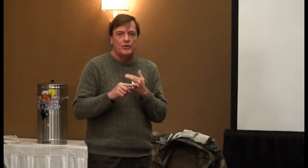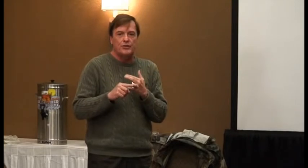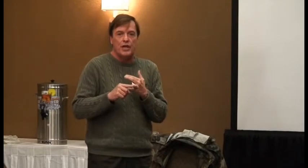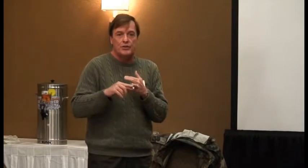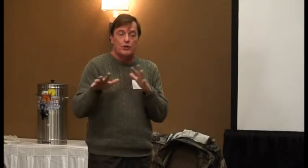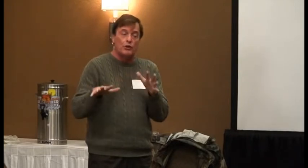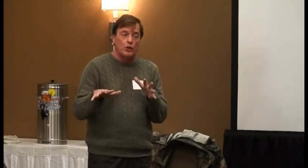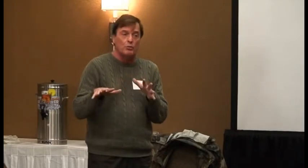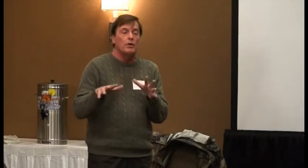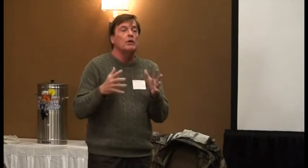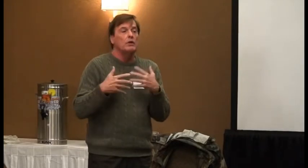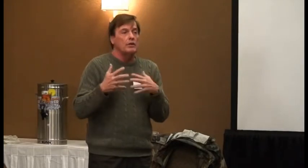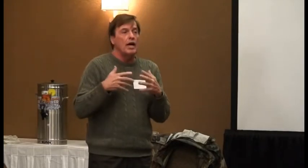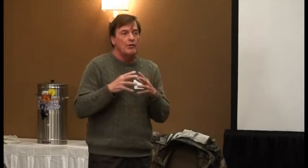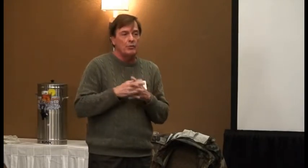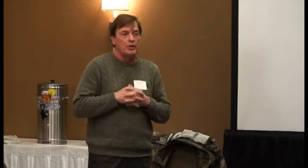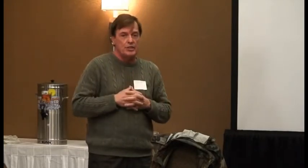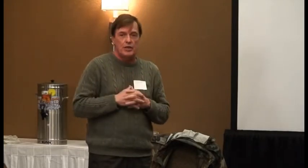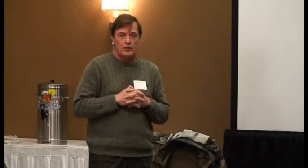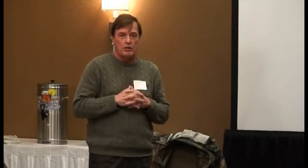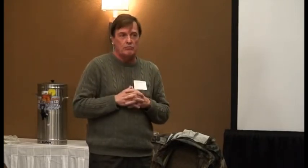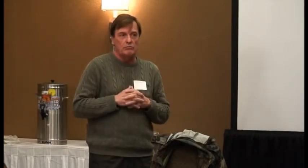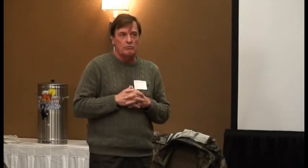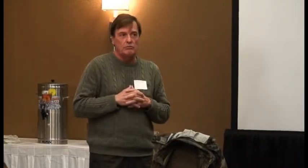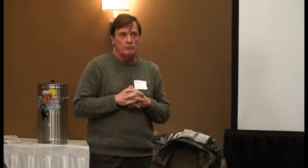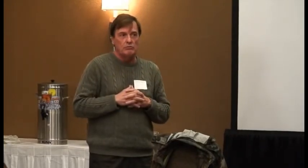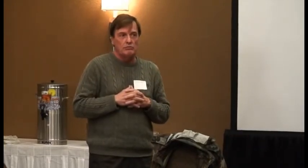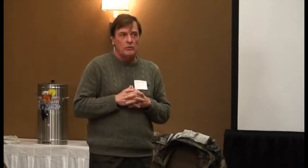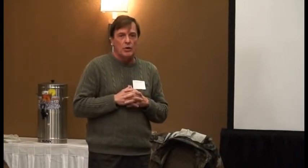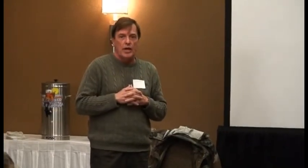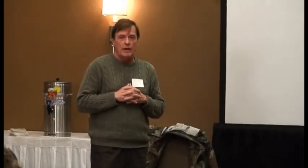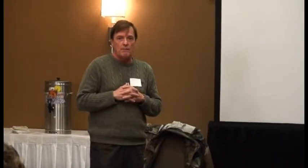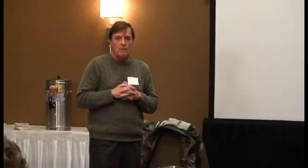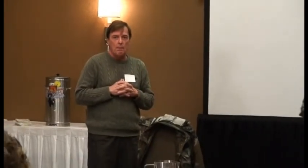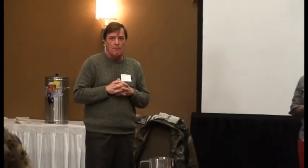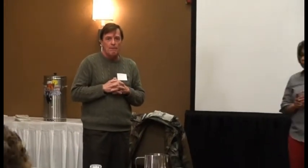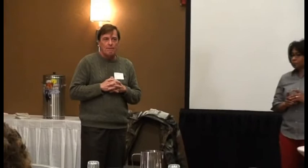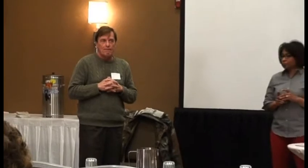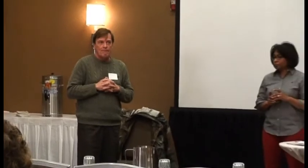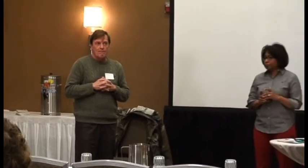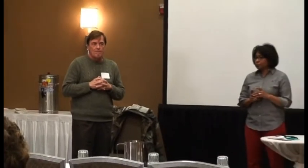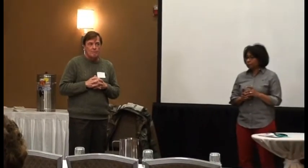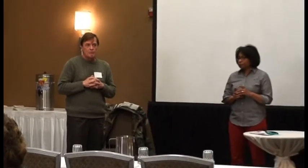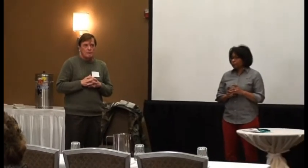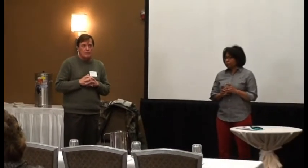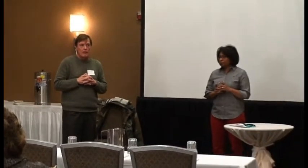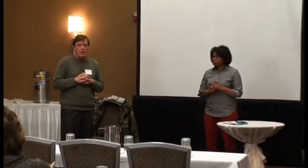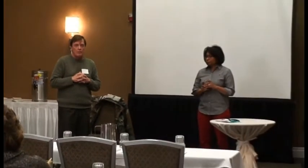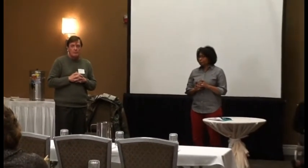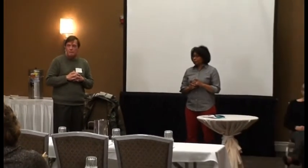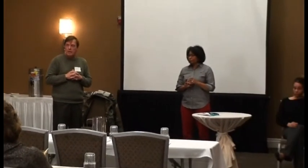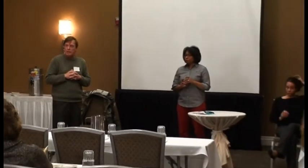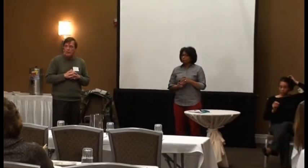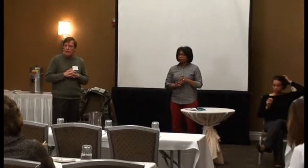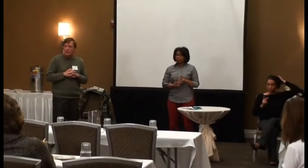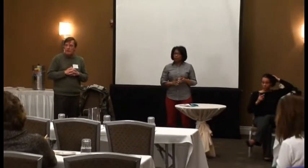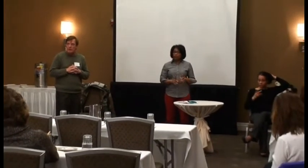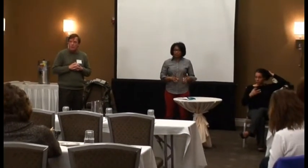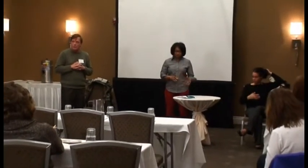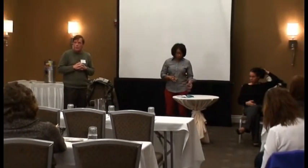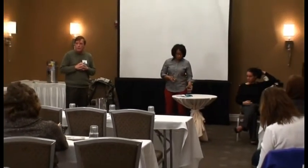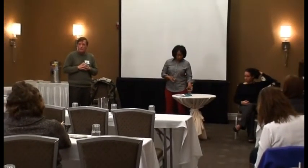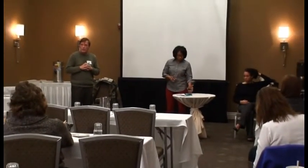as a group to have a presenter. Okay? All right. And